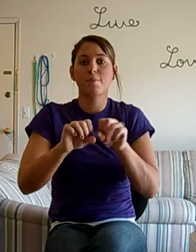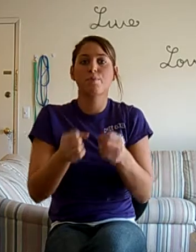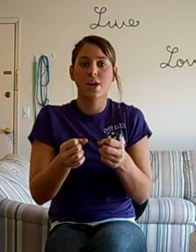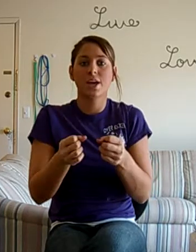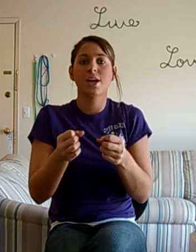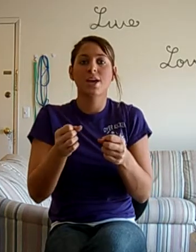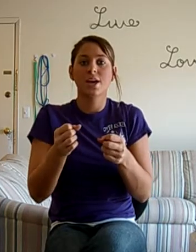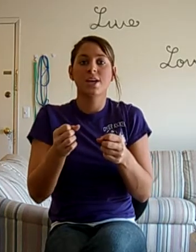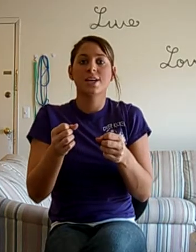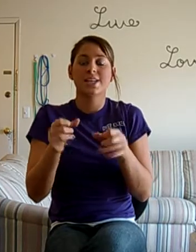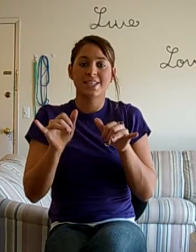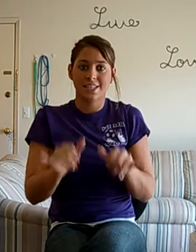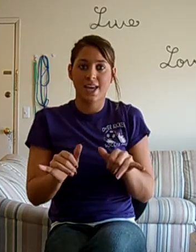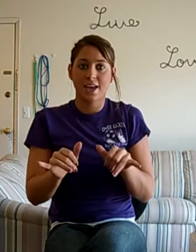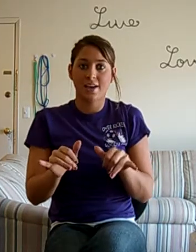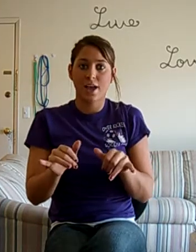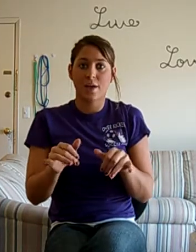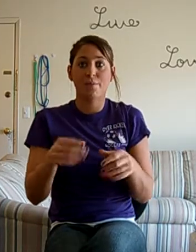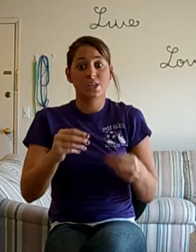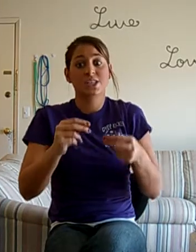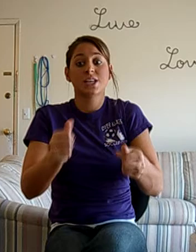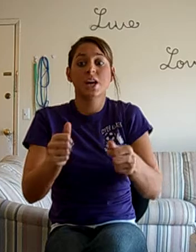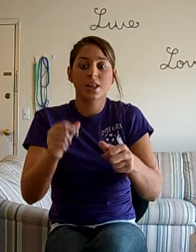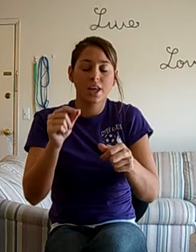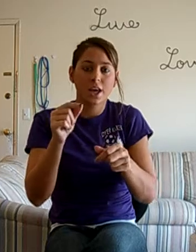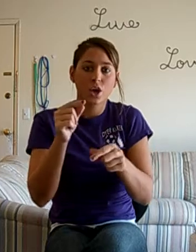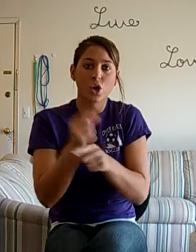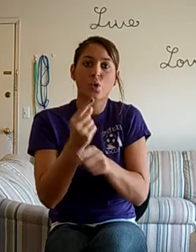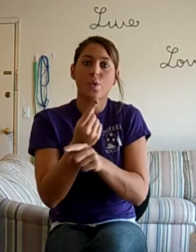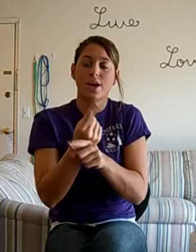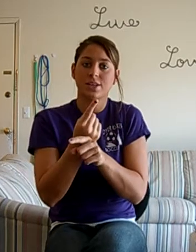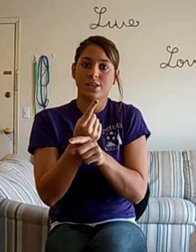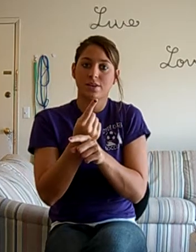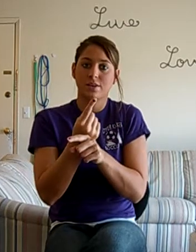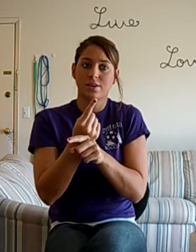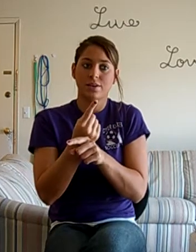immediately, instantaneously. Stay.